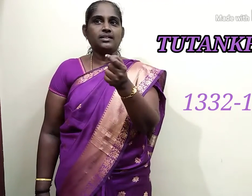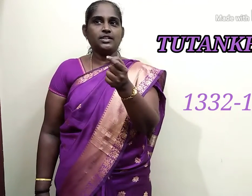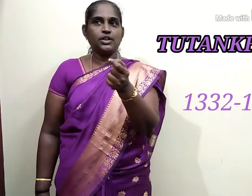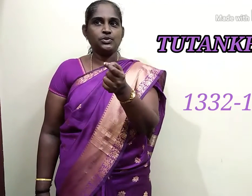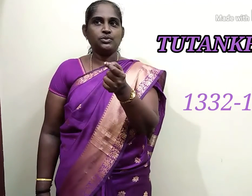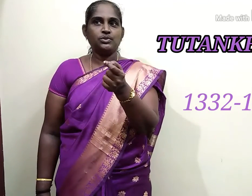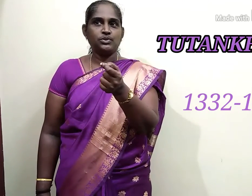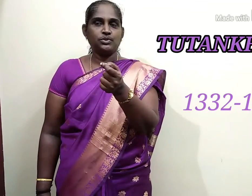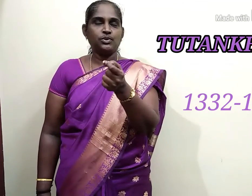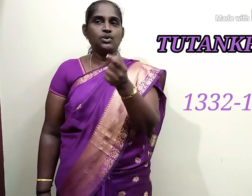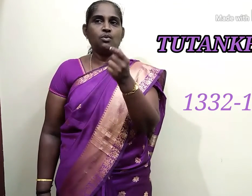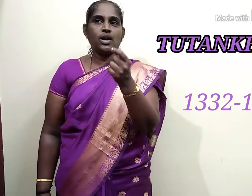1332 to